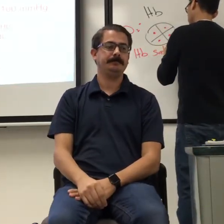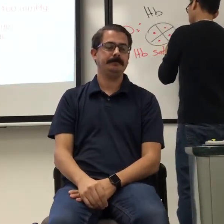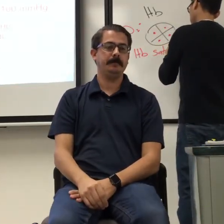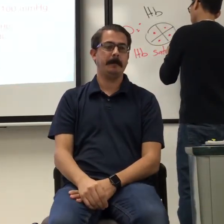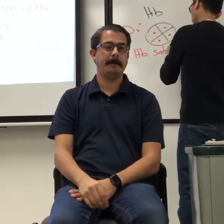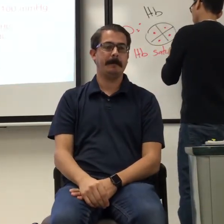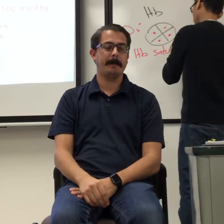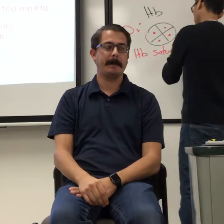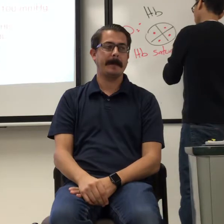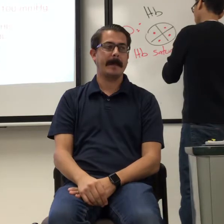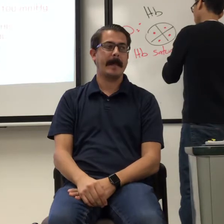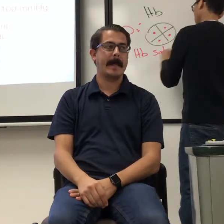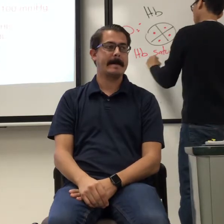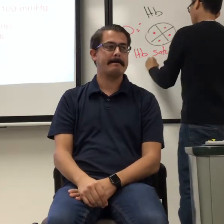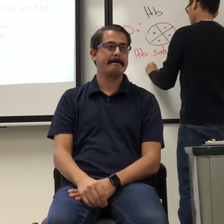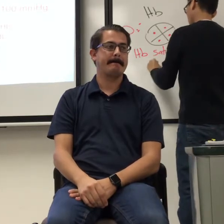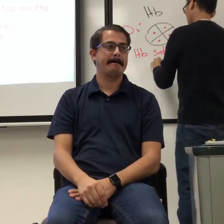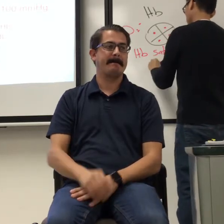saturation